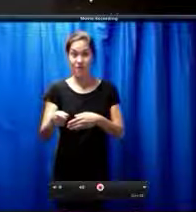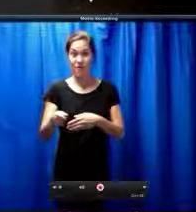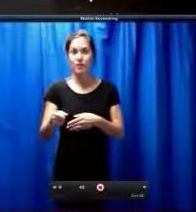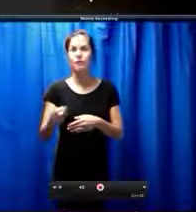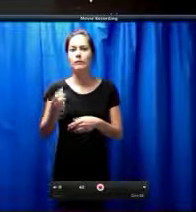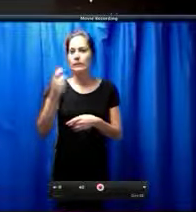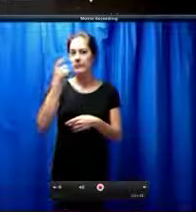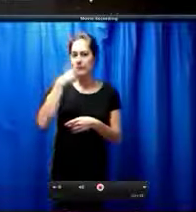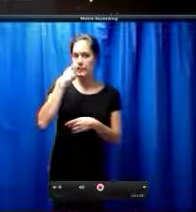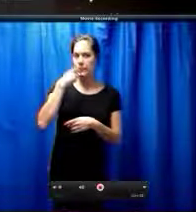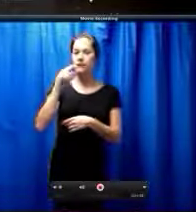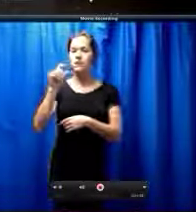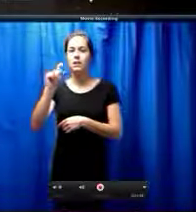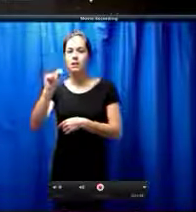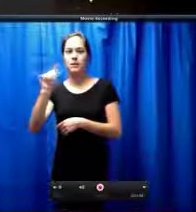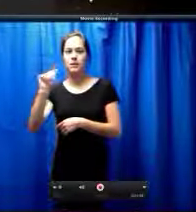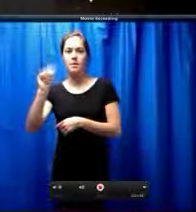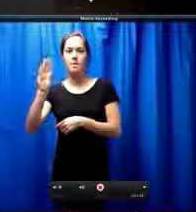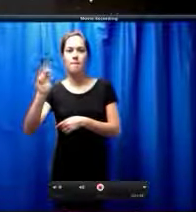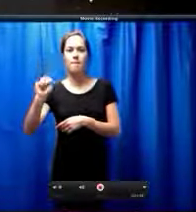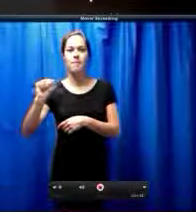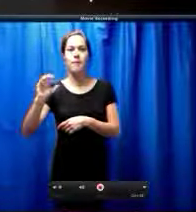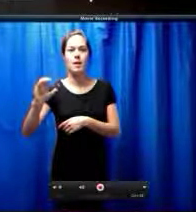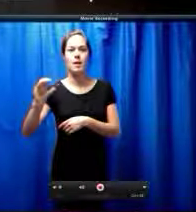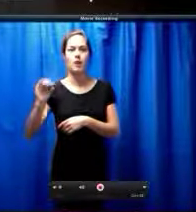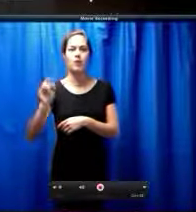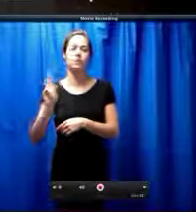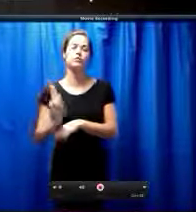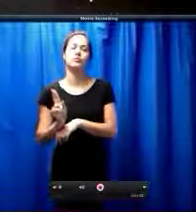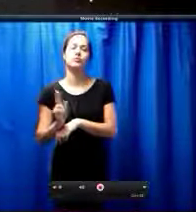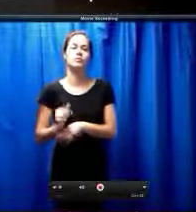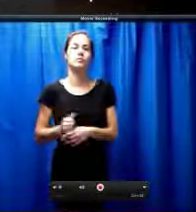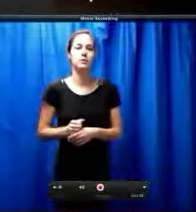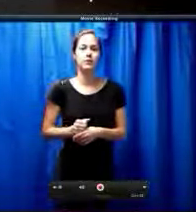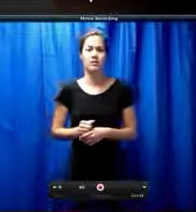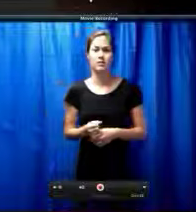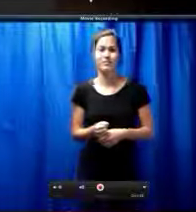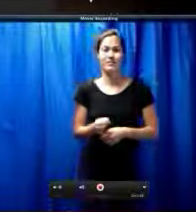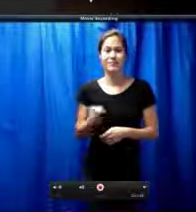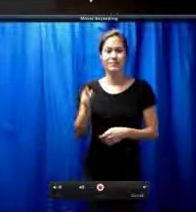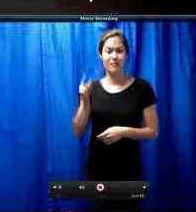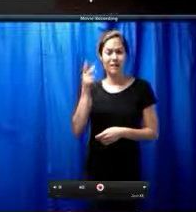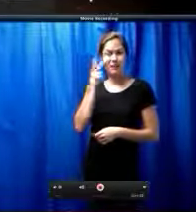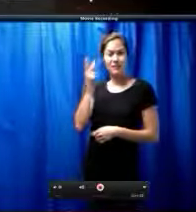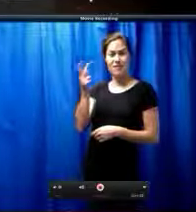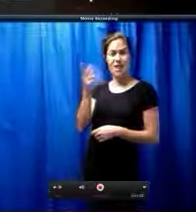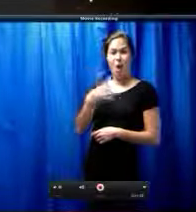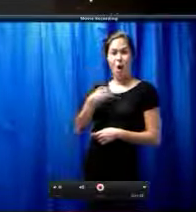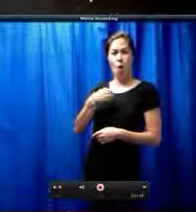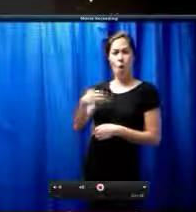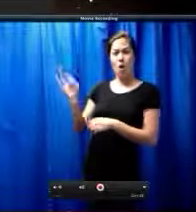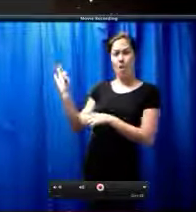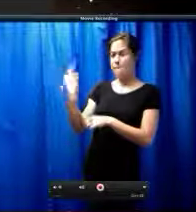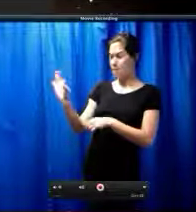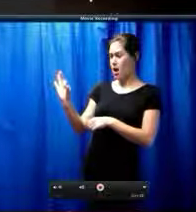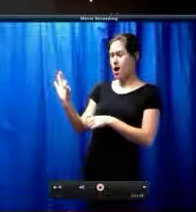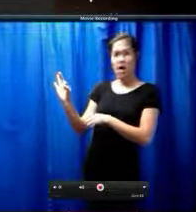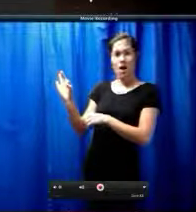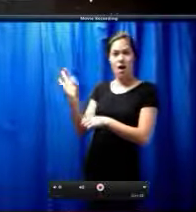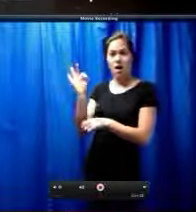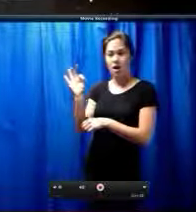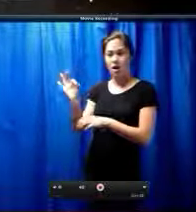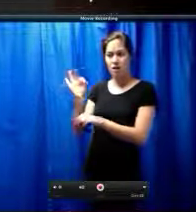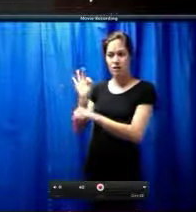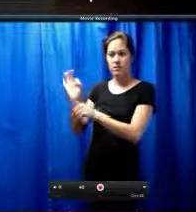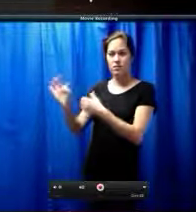going to show you. Because we're trained to look for that. You see this white spot? So I would have thought something's going on there. This is one of the things that